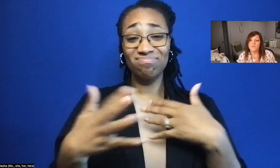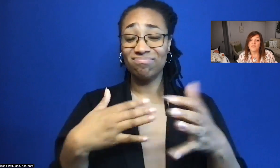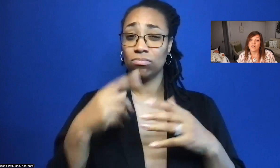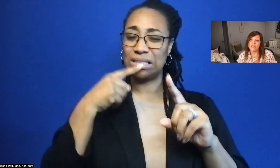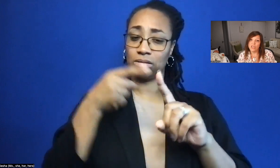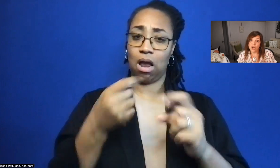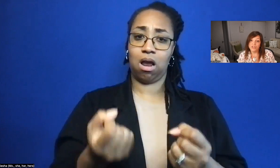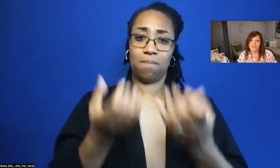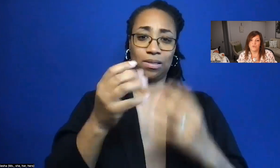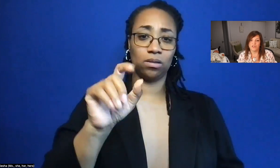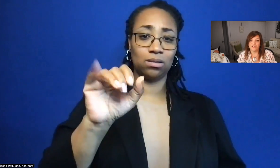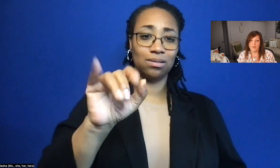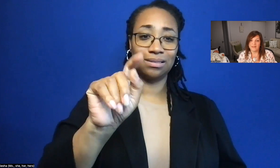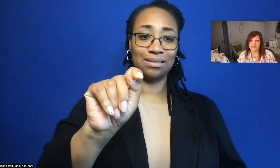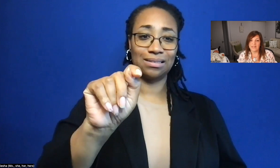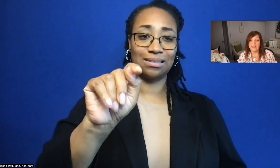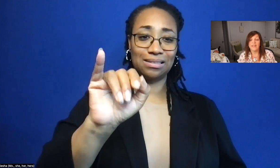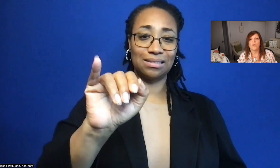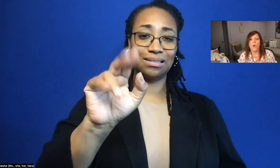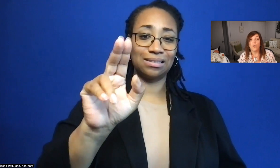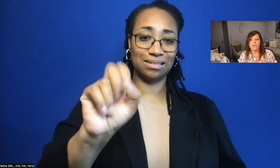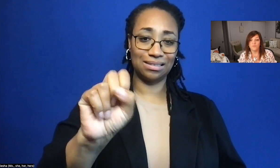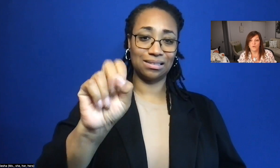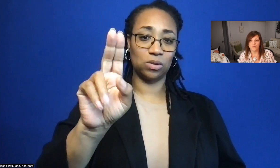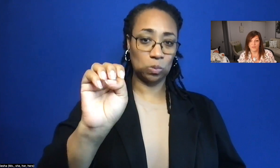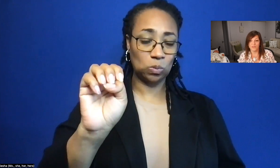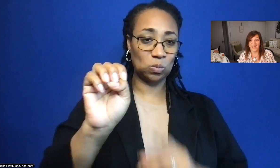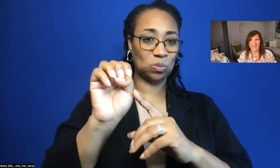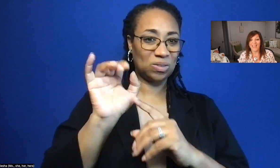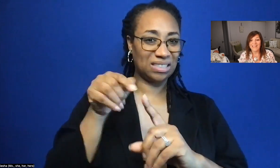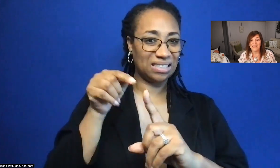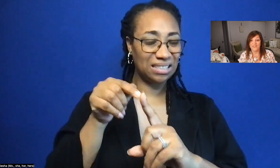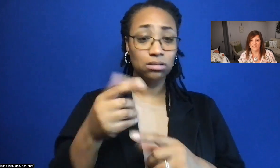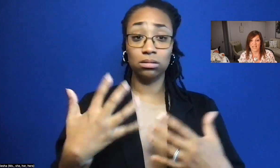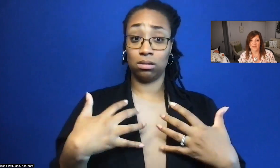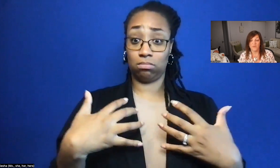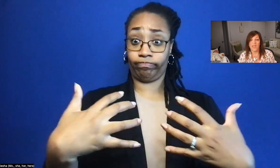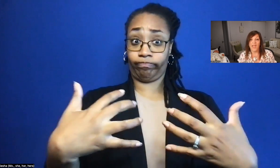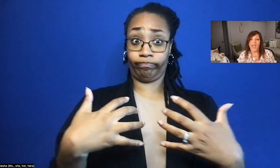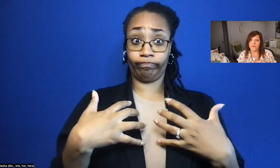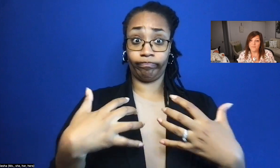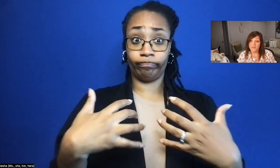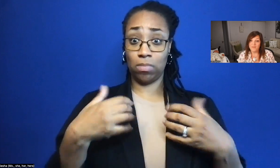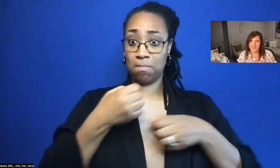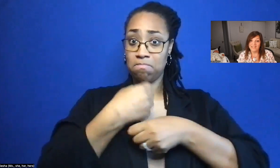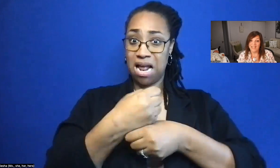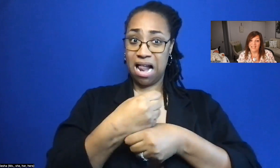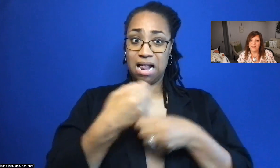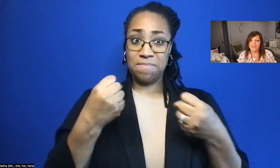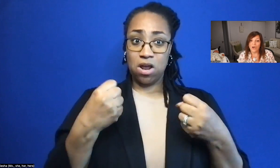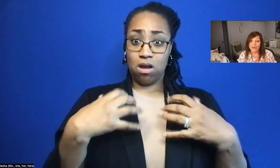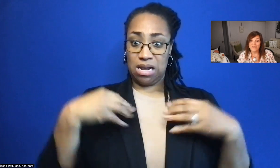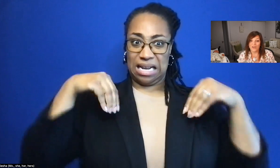Those with a large storage capacity can hold more milk at any given time, and baby may